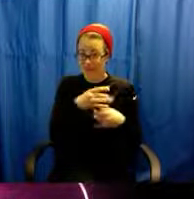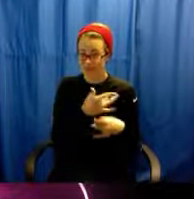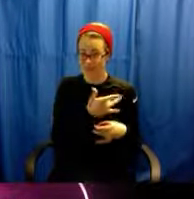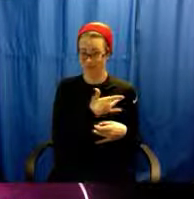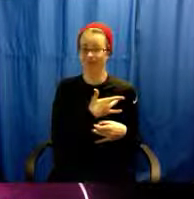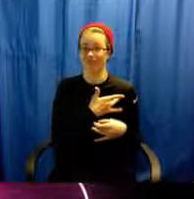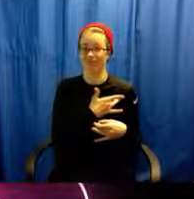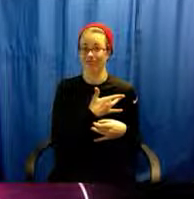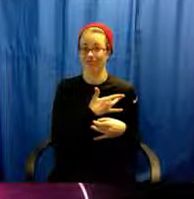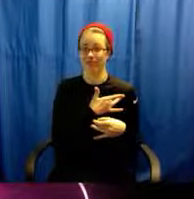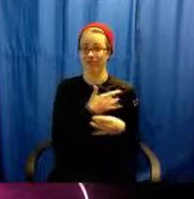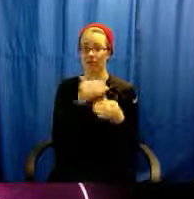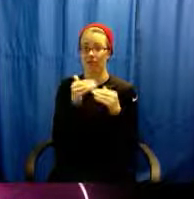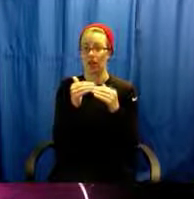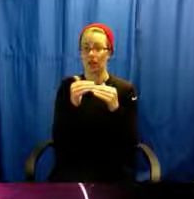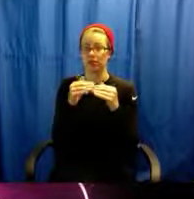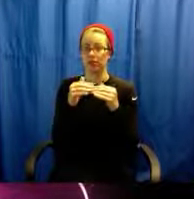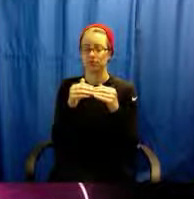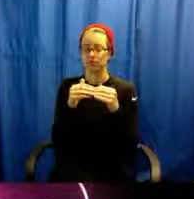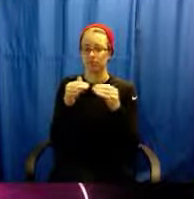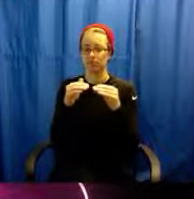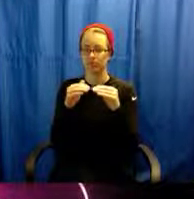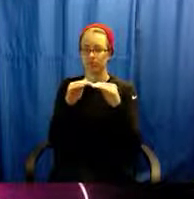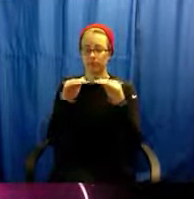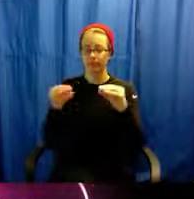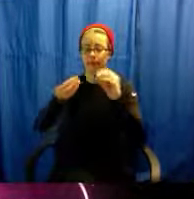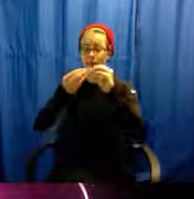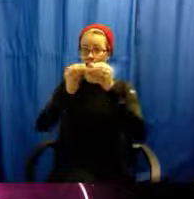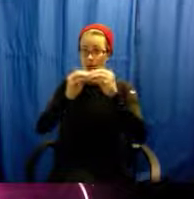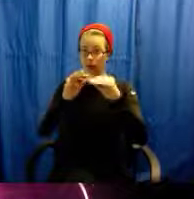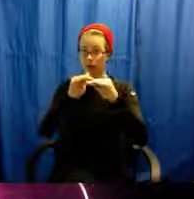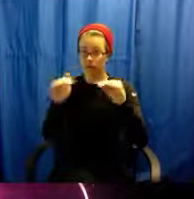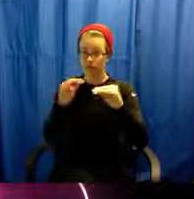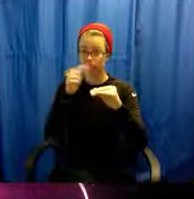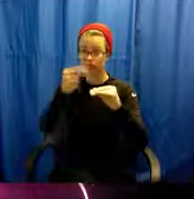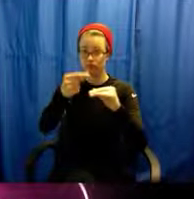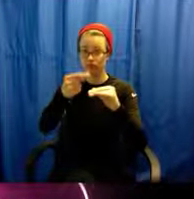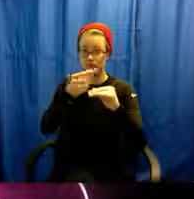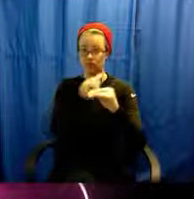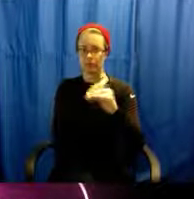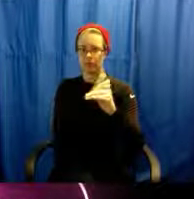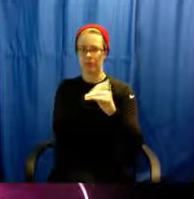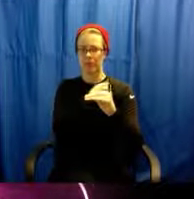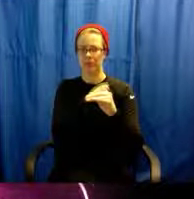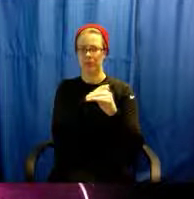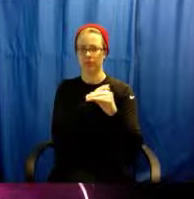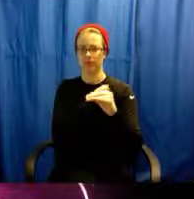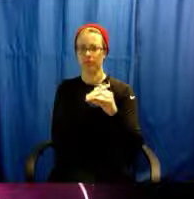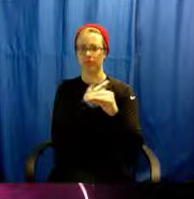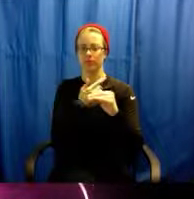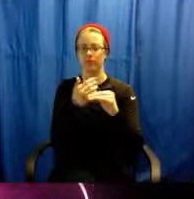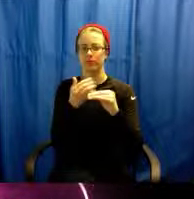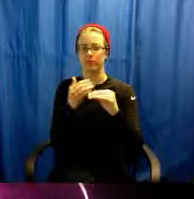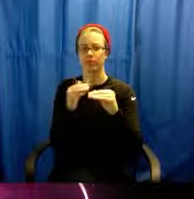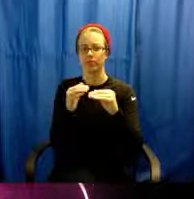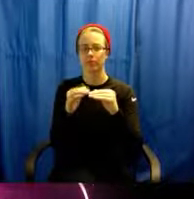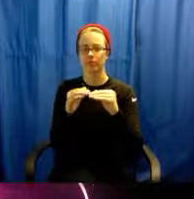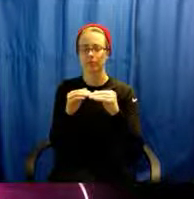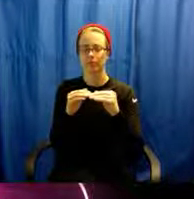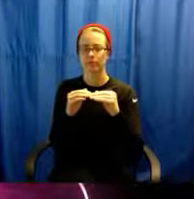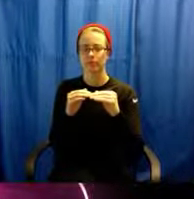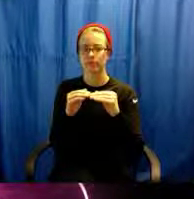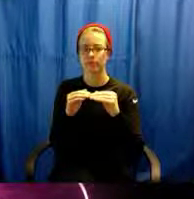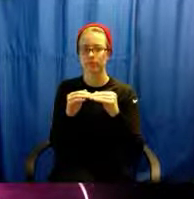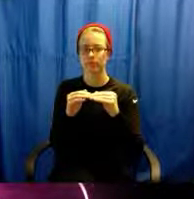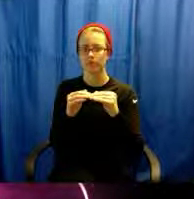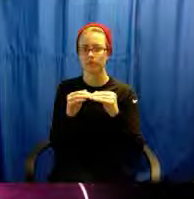So the blood pressure in the arteries increases immediately after the systolic. This rise in the blood pressure in the arteries